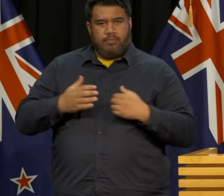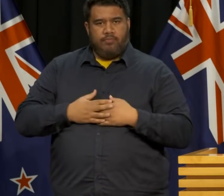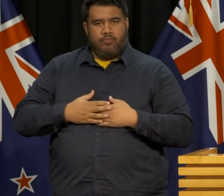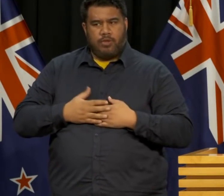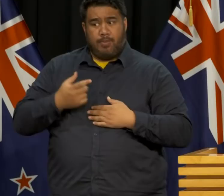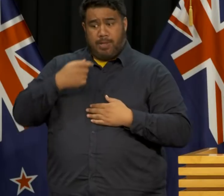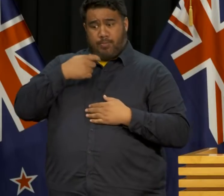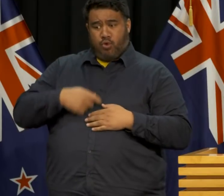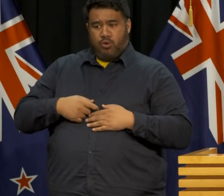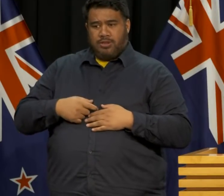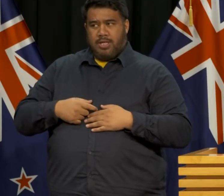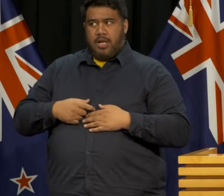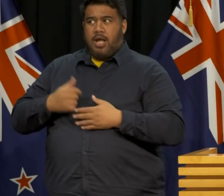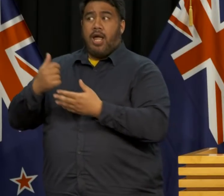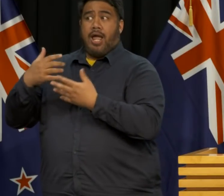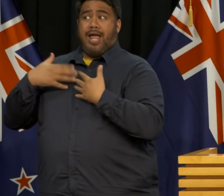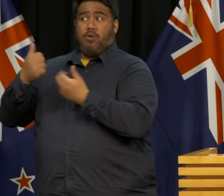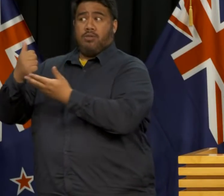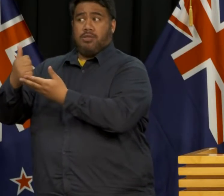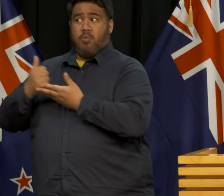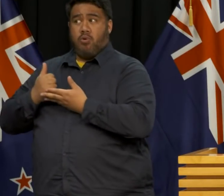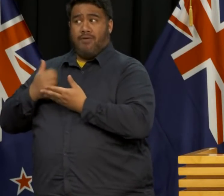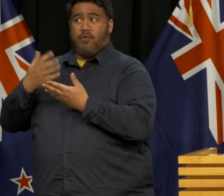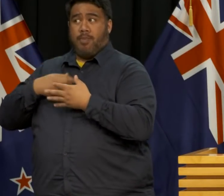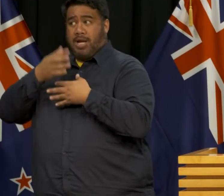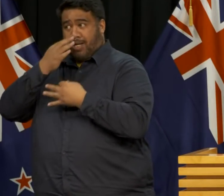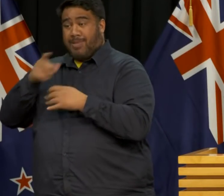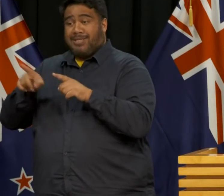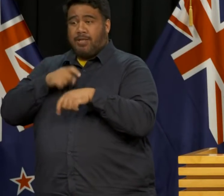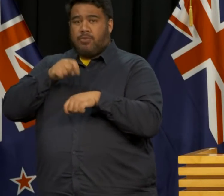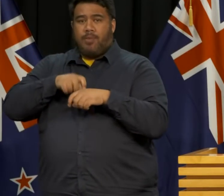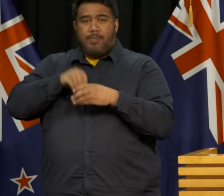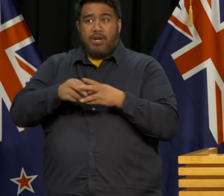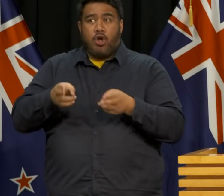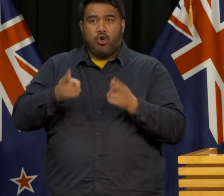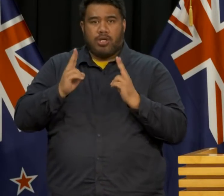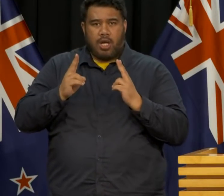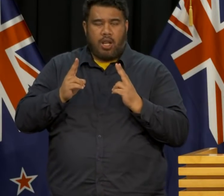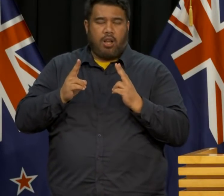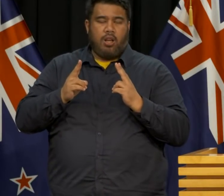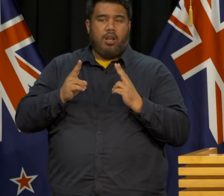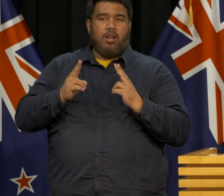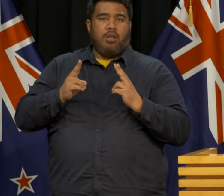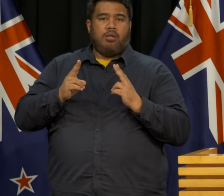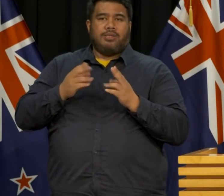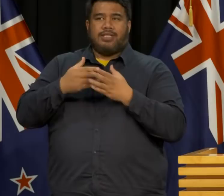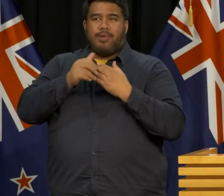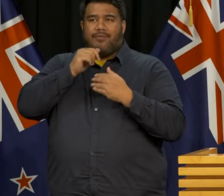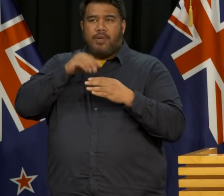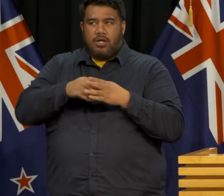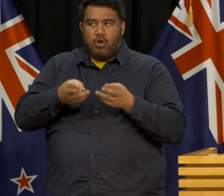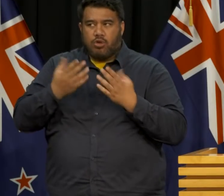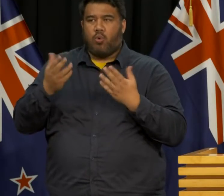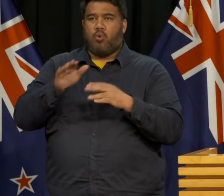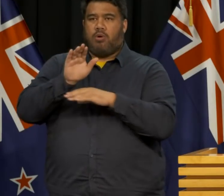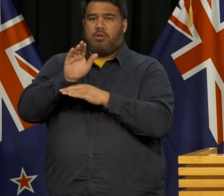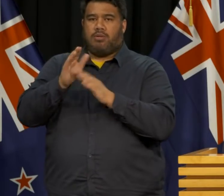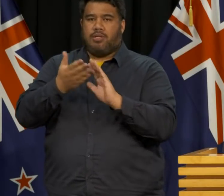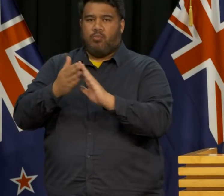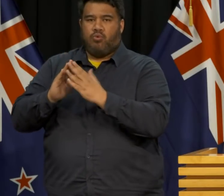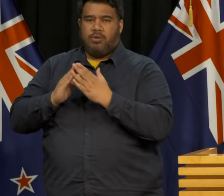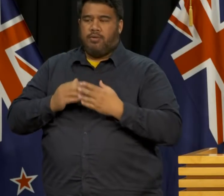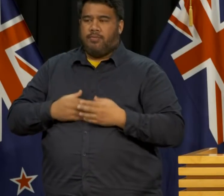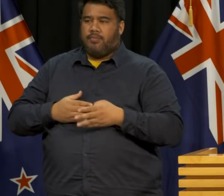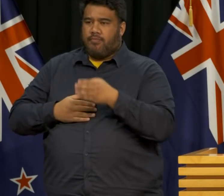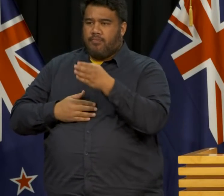same level of health support for a drug or alcohol addiction whilst they're in isolation or quarantine that they would get if they were not. Do you know roughly how many people